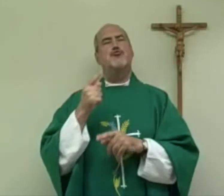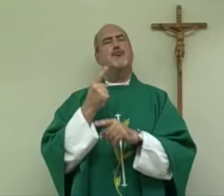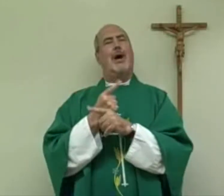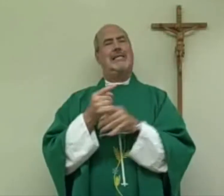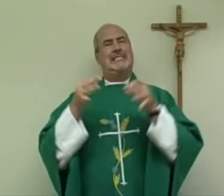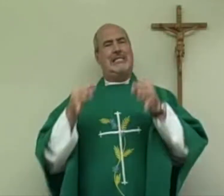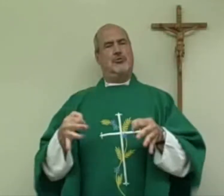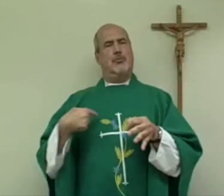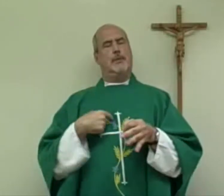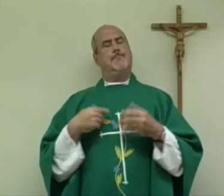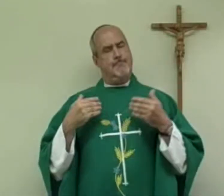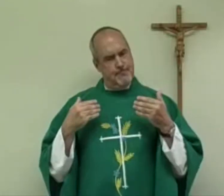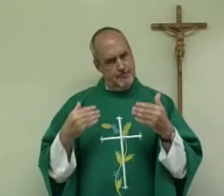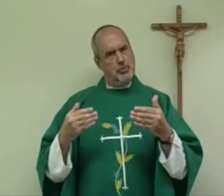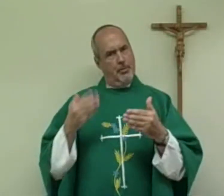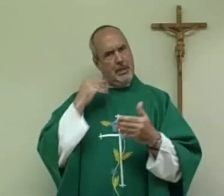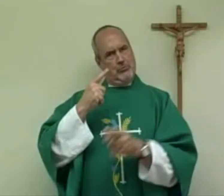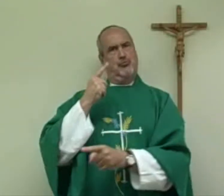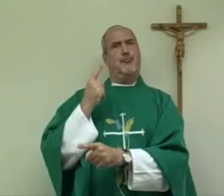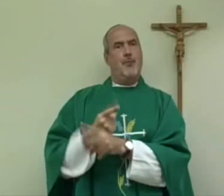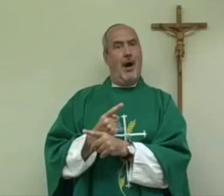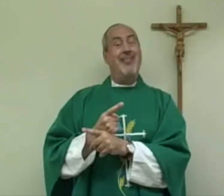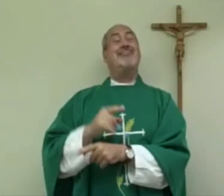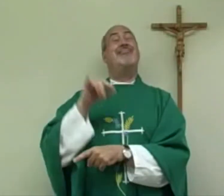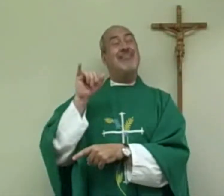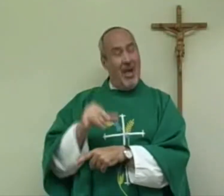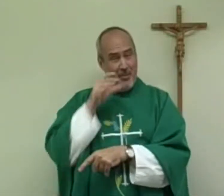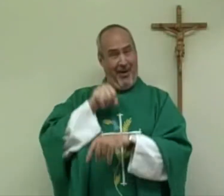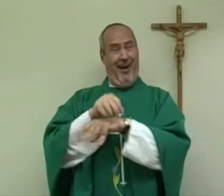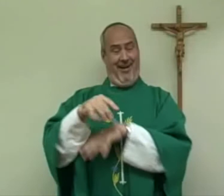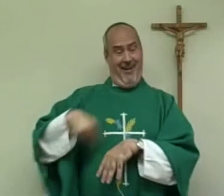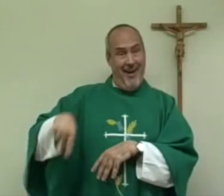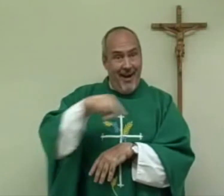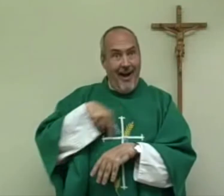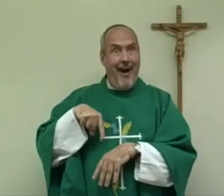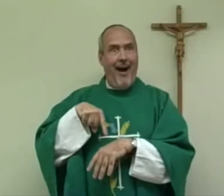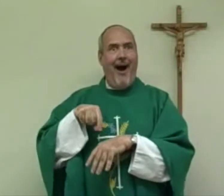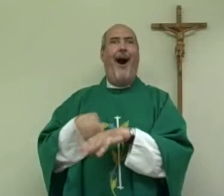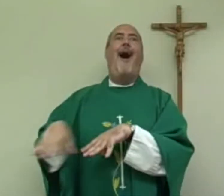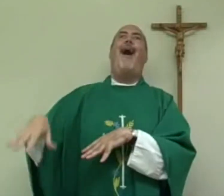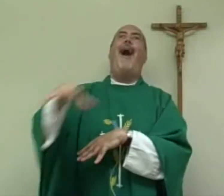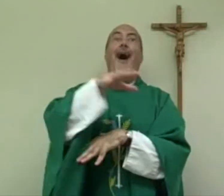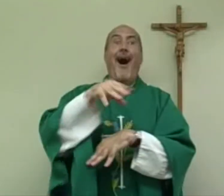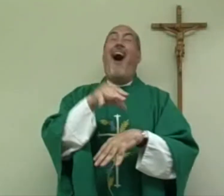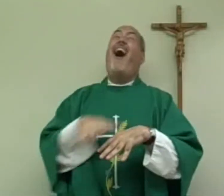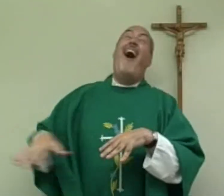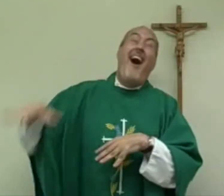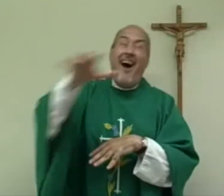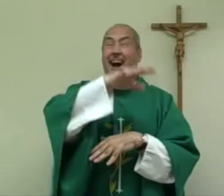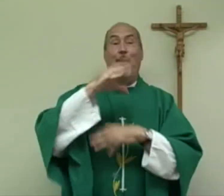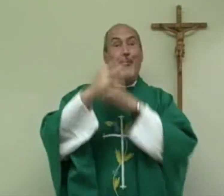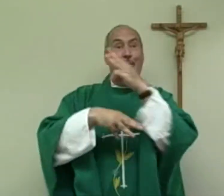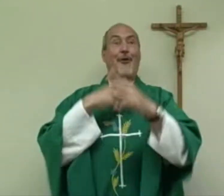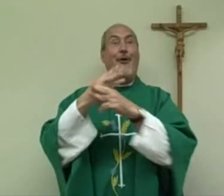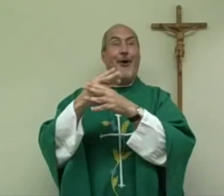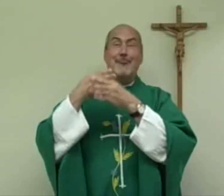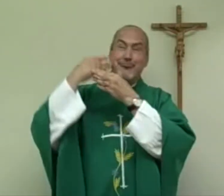Commandments, but any right decision or just decision can influence children and other